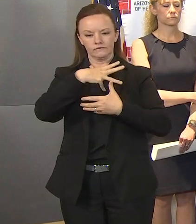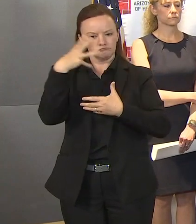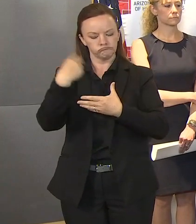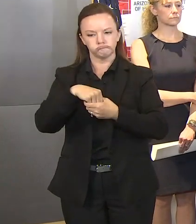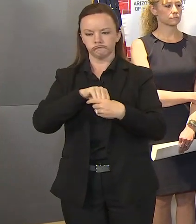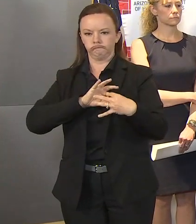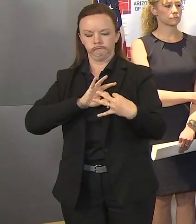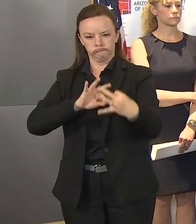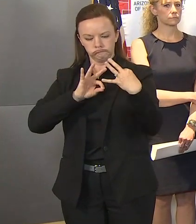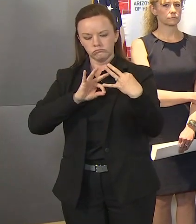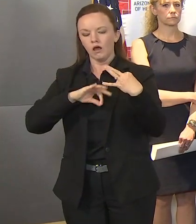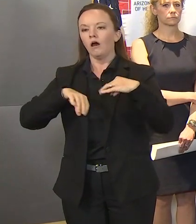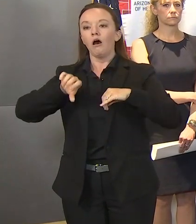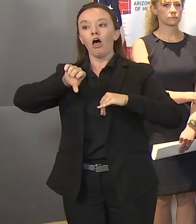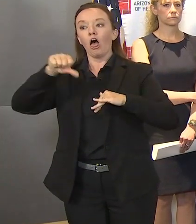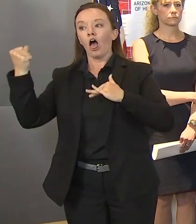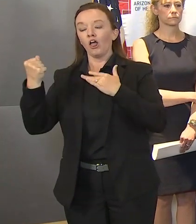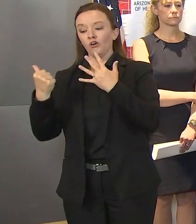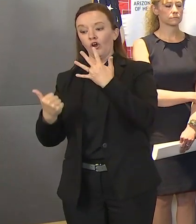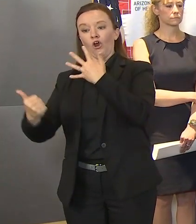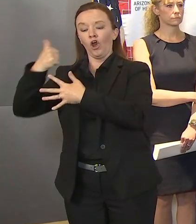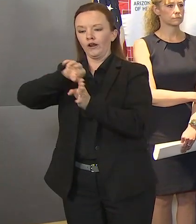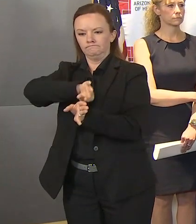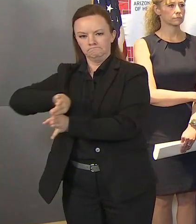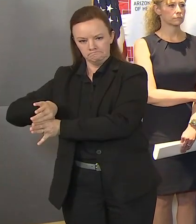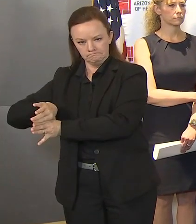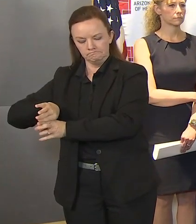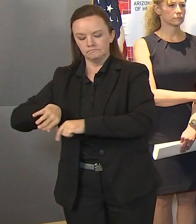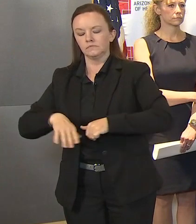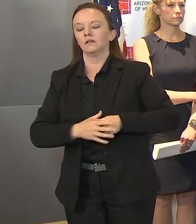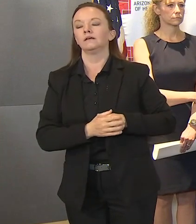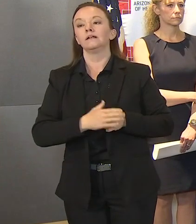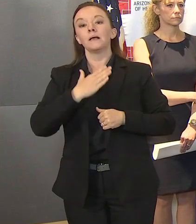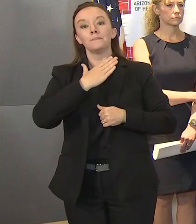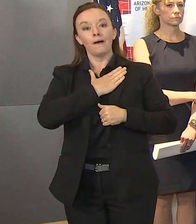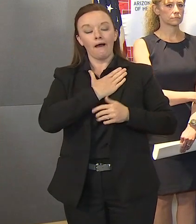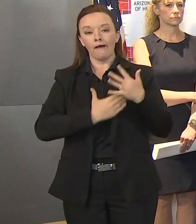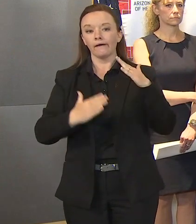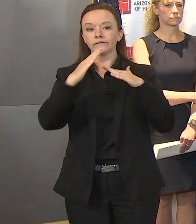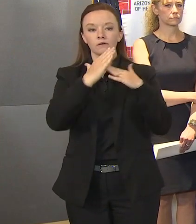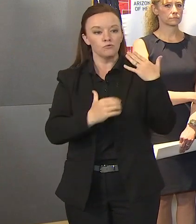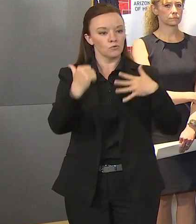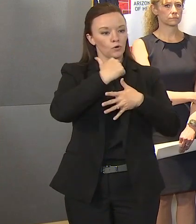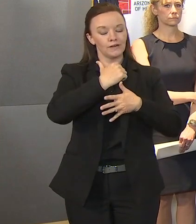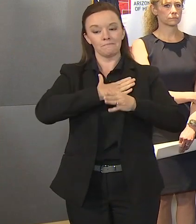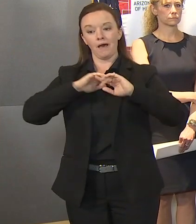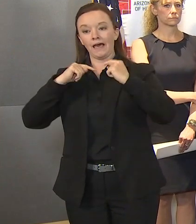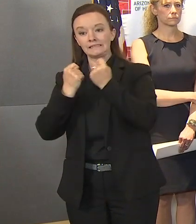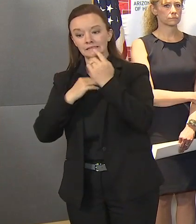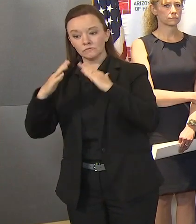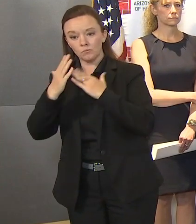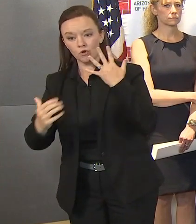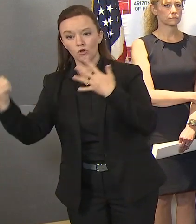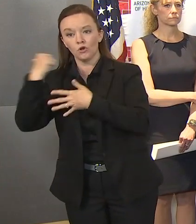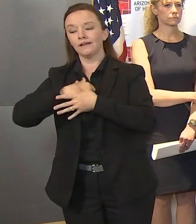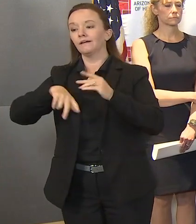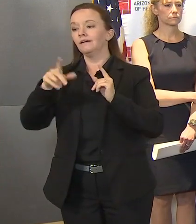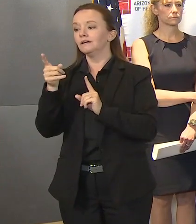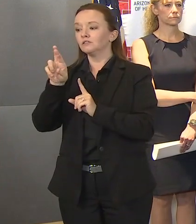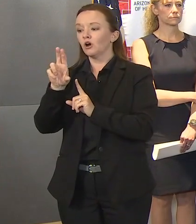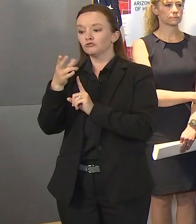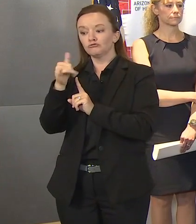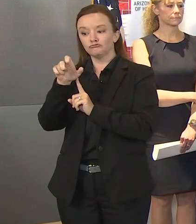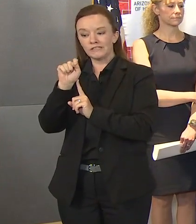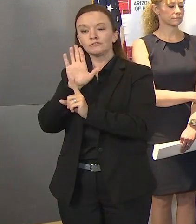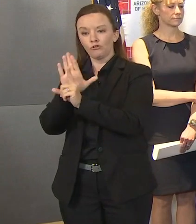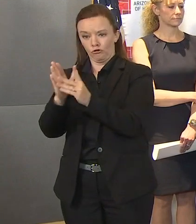COVID-19 is my top priority, my team's top priority, and Dr. Kara Christ's top priority.